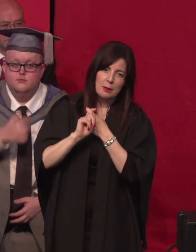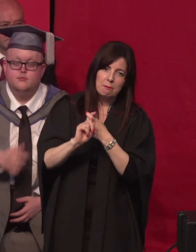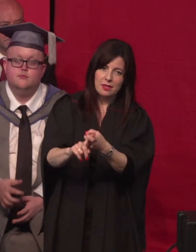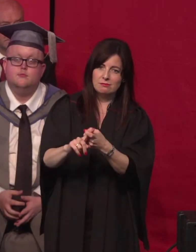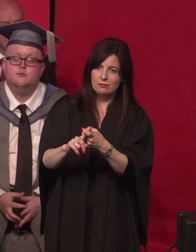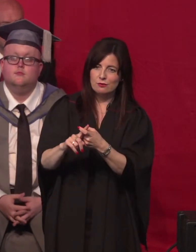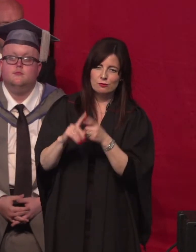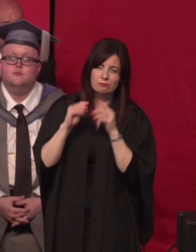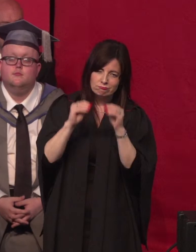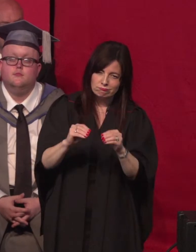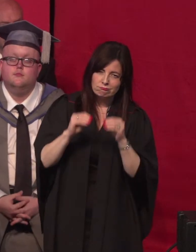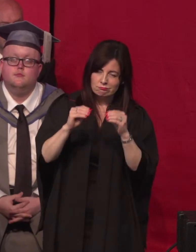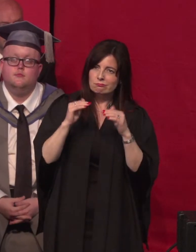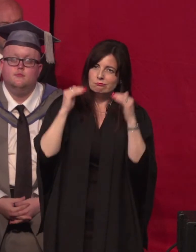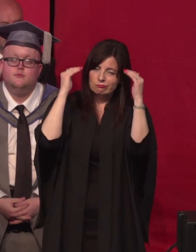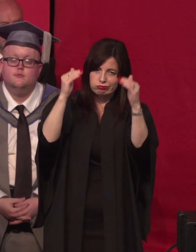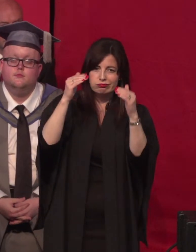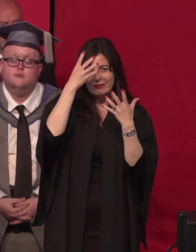exemplary legal education.